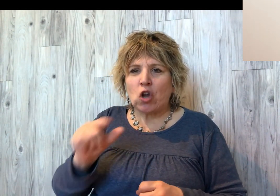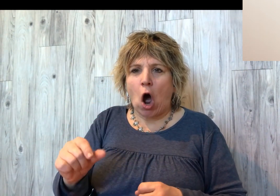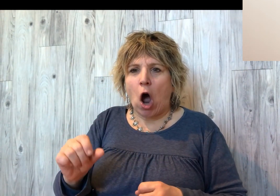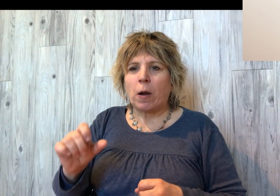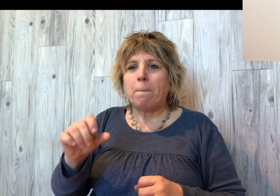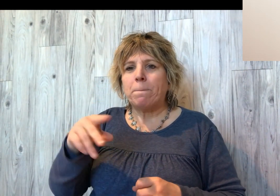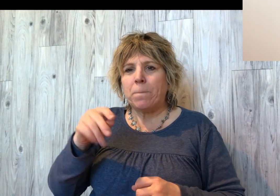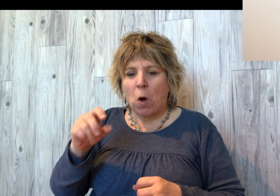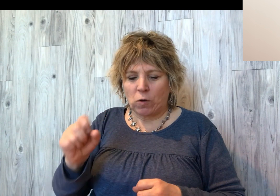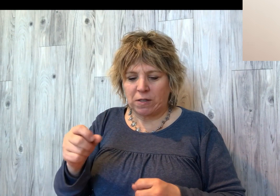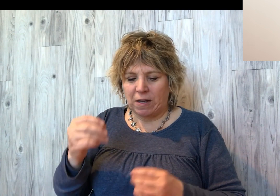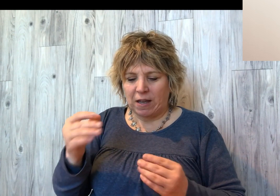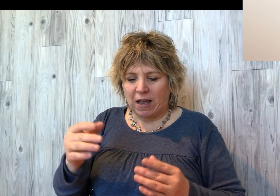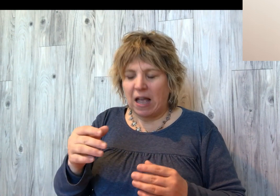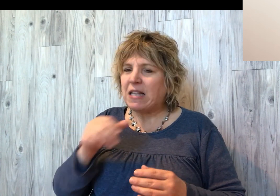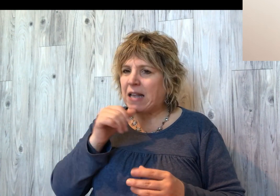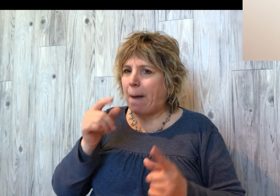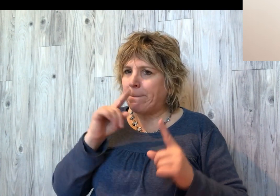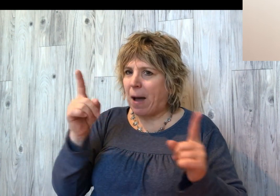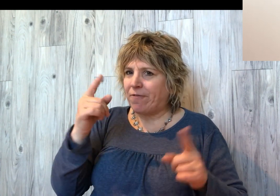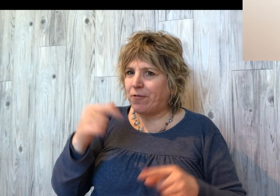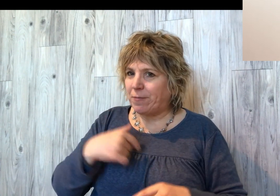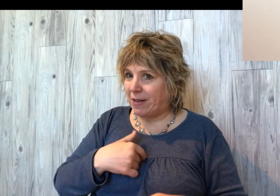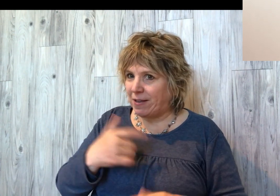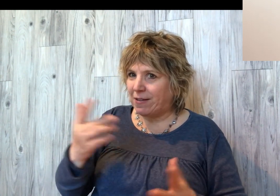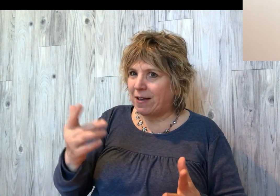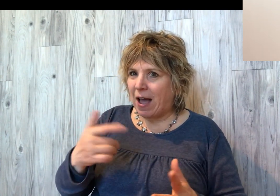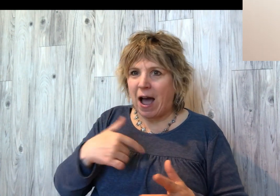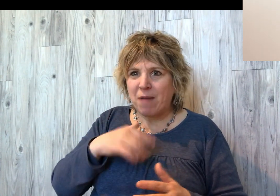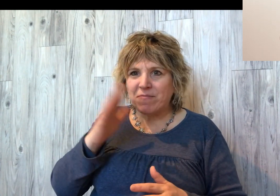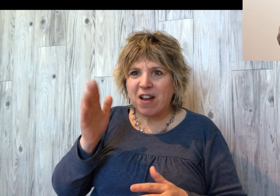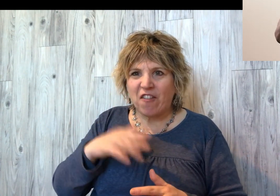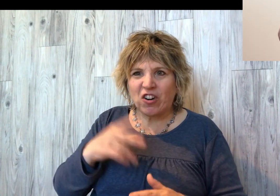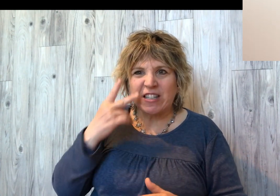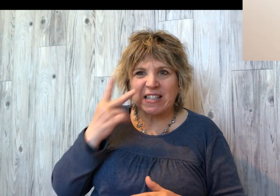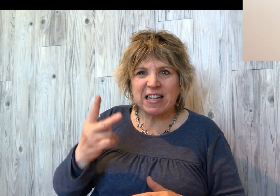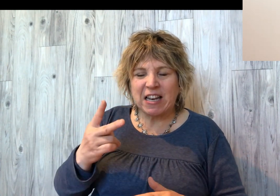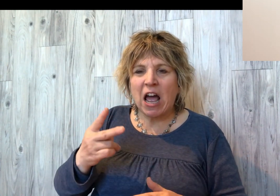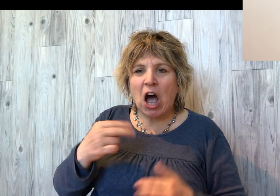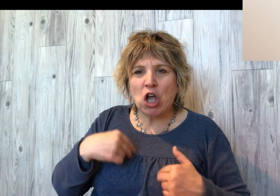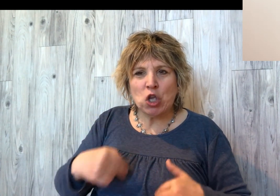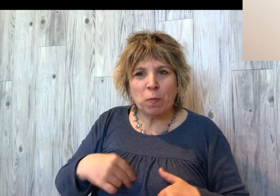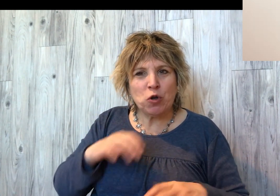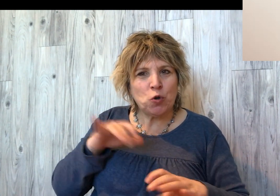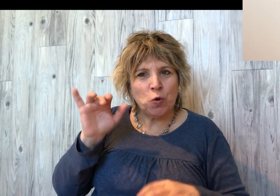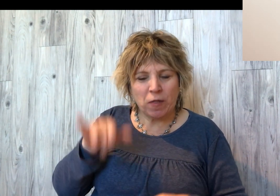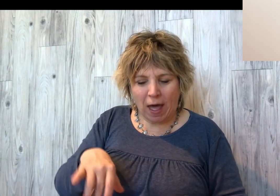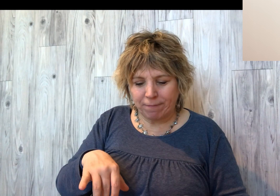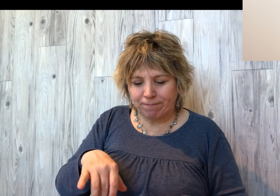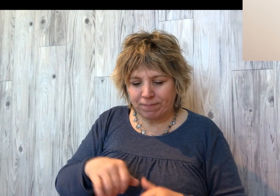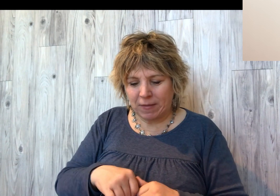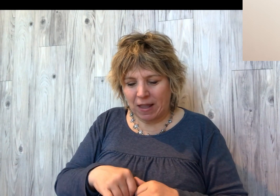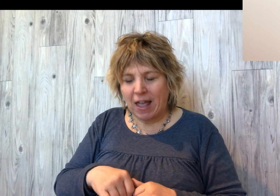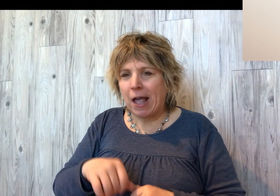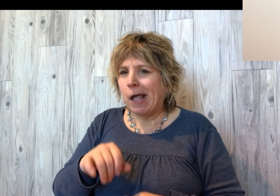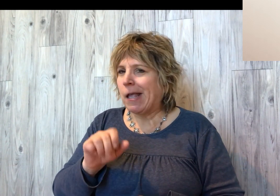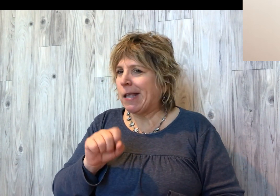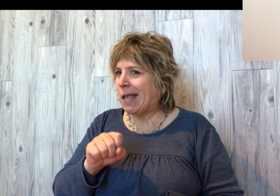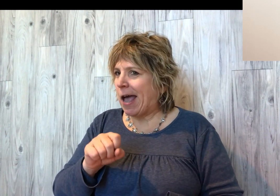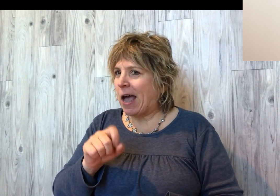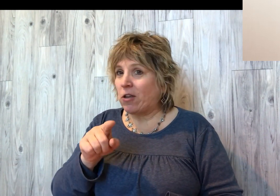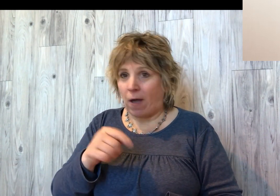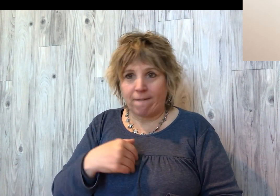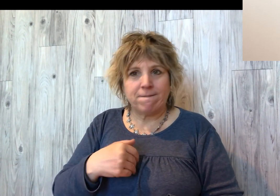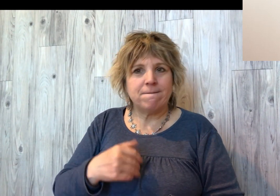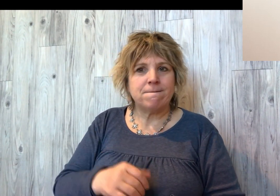if they're the little dental bones, it's not going to work. And you say, man, I've never ever seen a human being do that. And Solomon would say, yeah, you